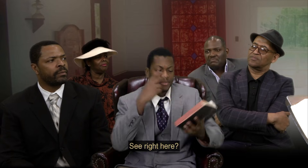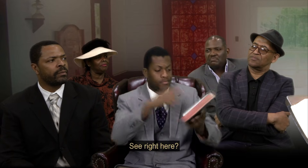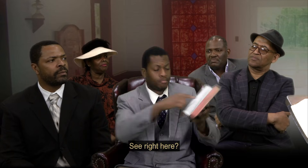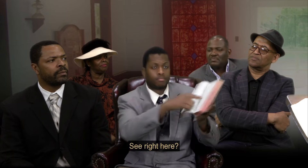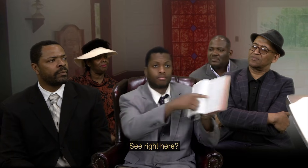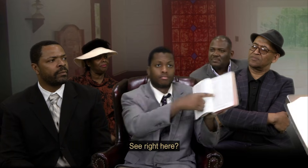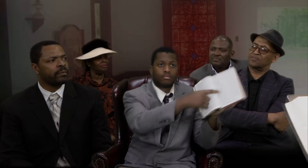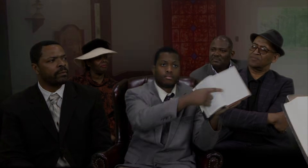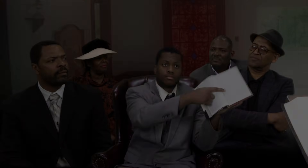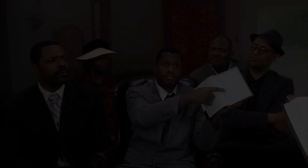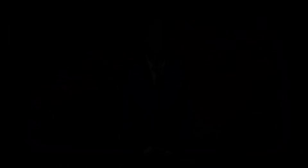see right here.